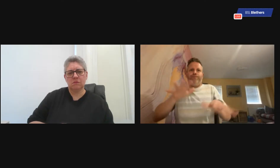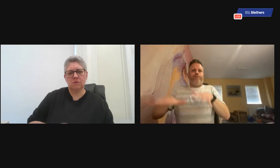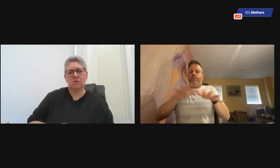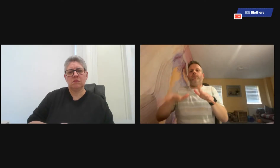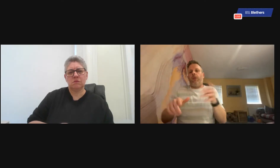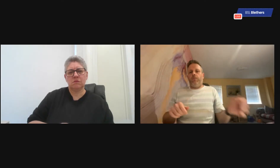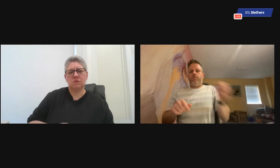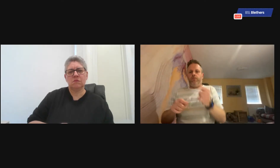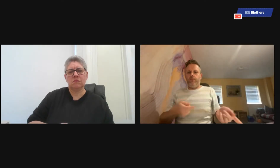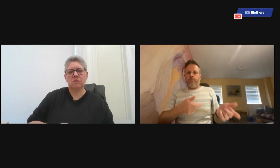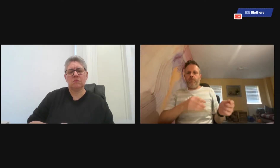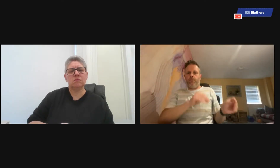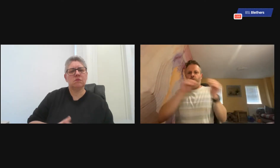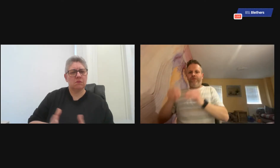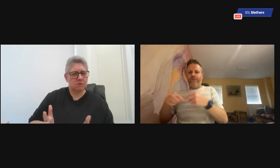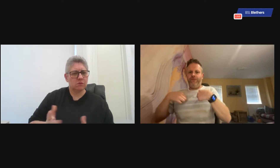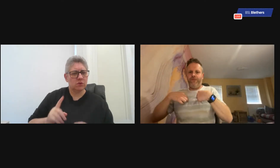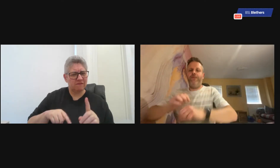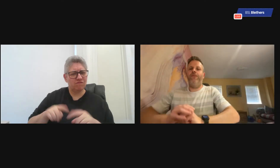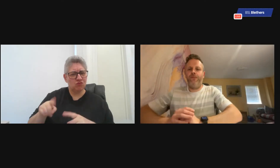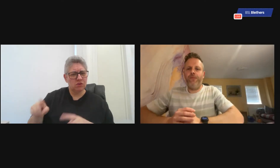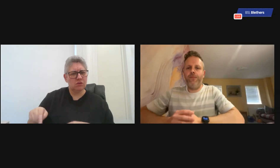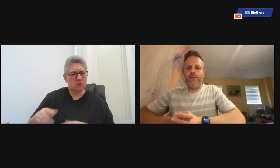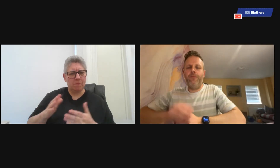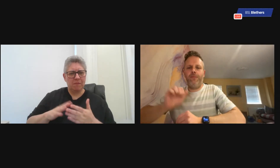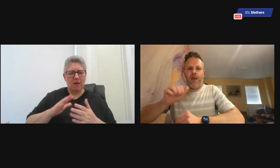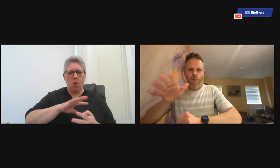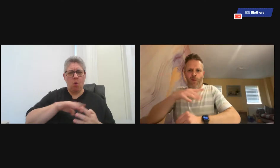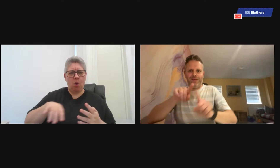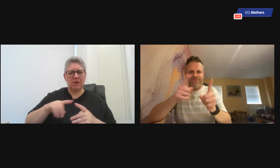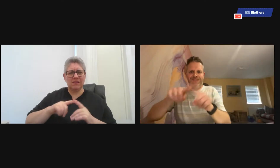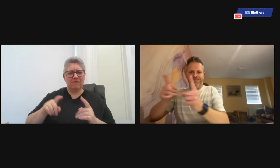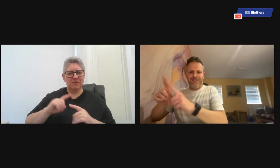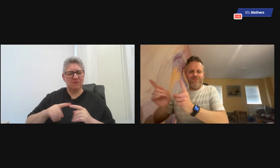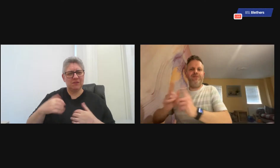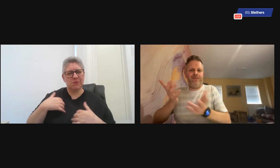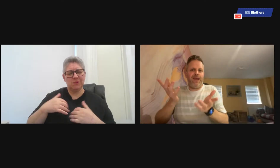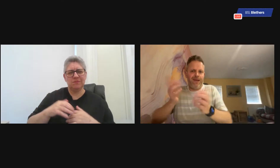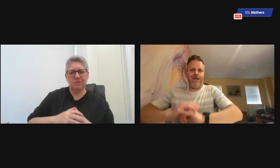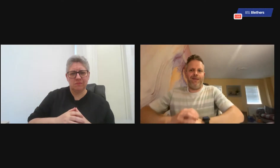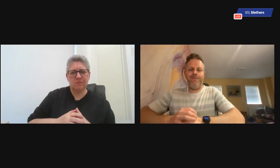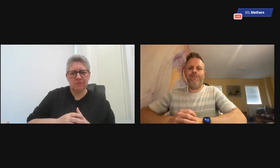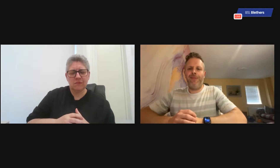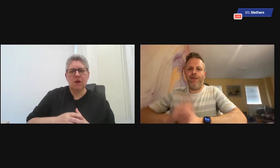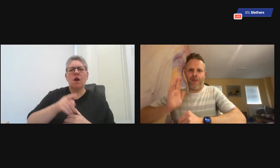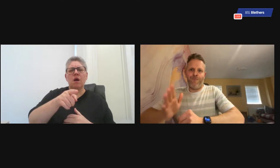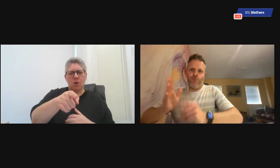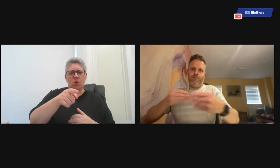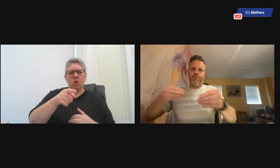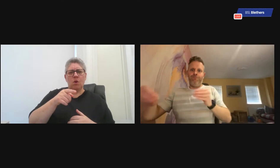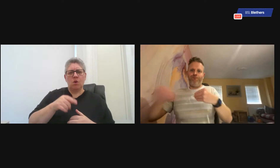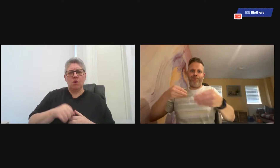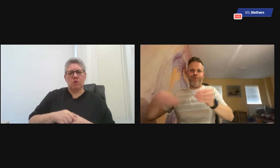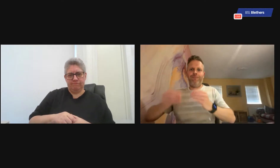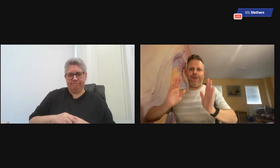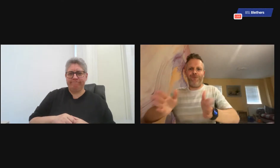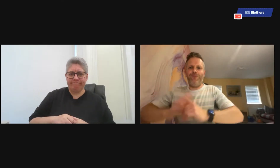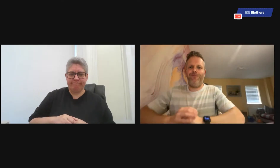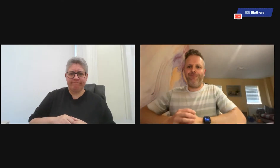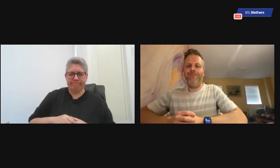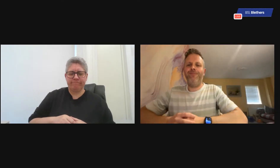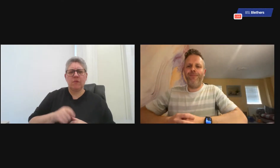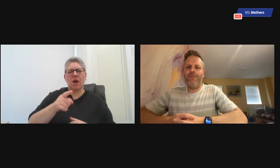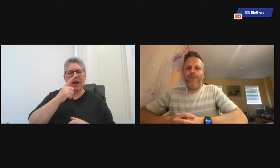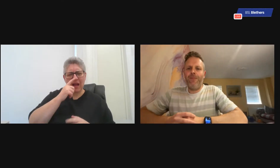separated, sadly, and so that change had meant that there was a change to the foster caring situation, so they came to me.